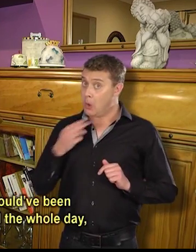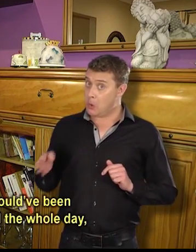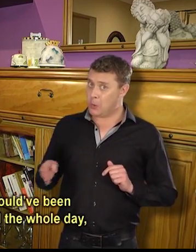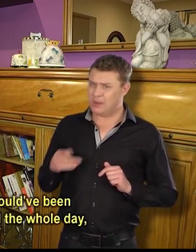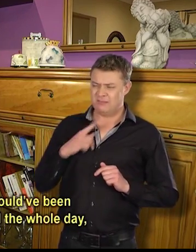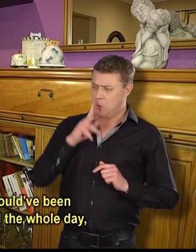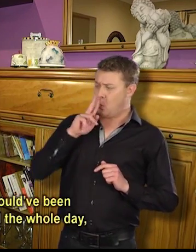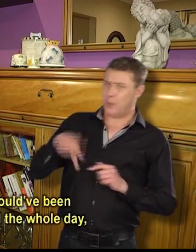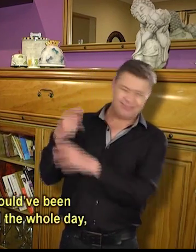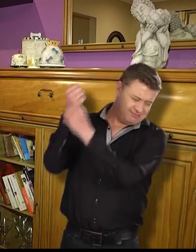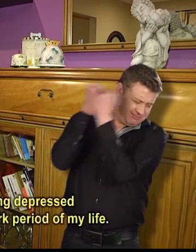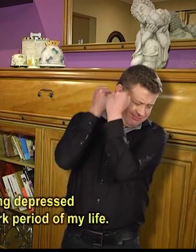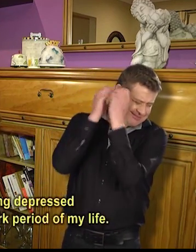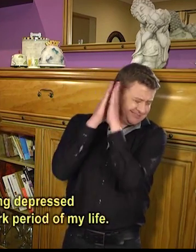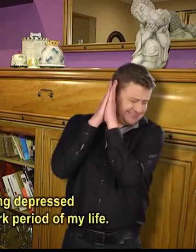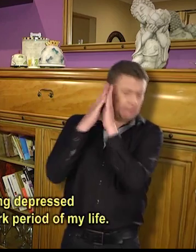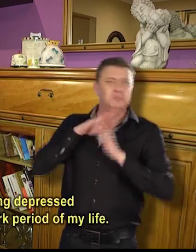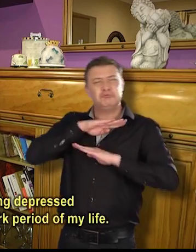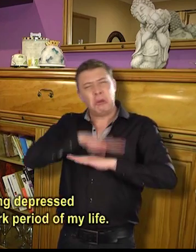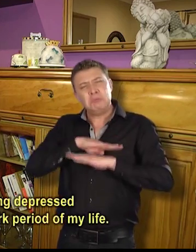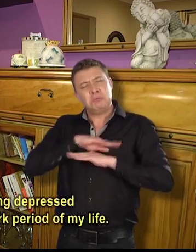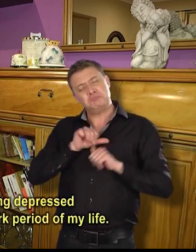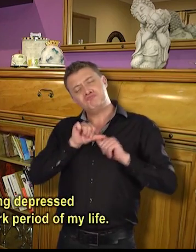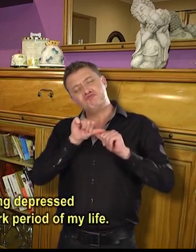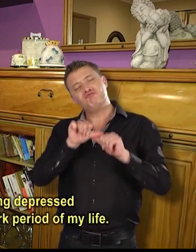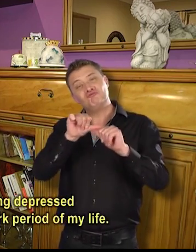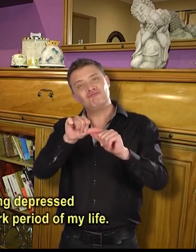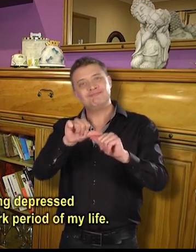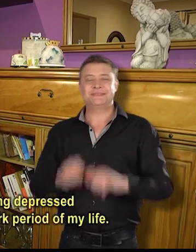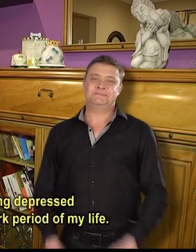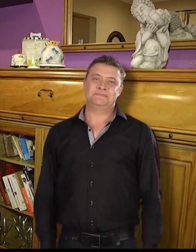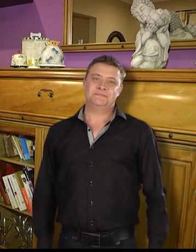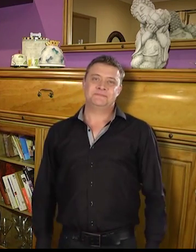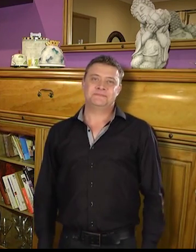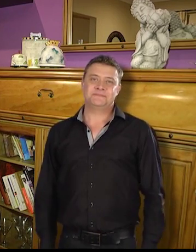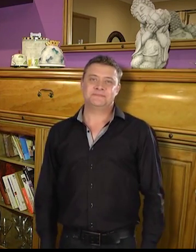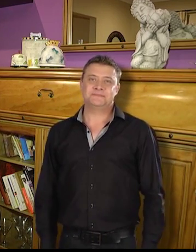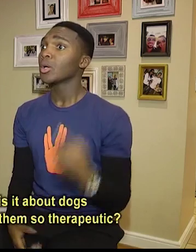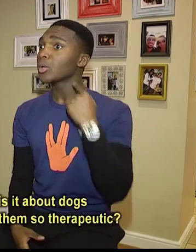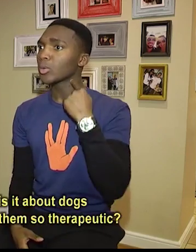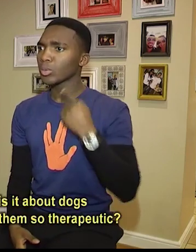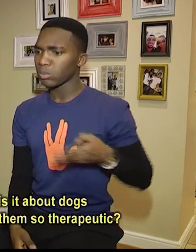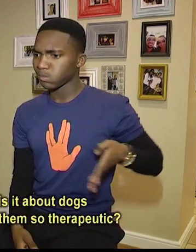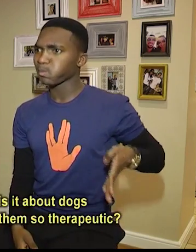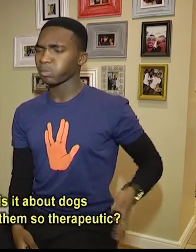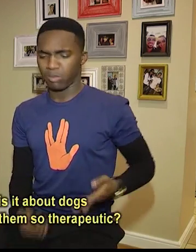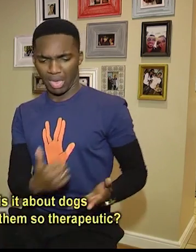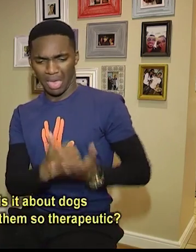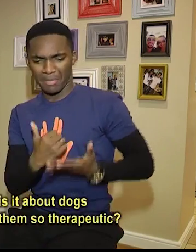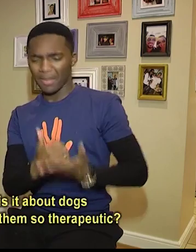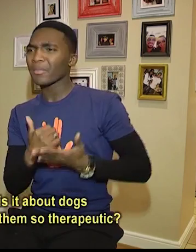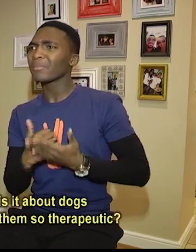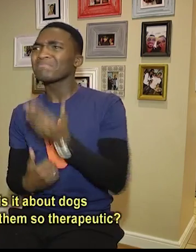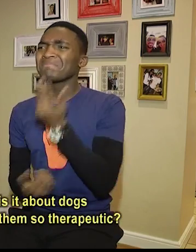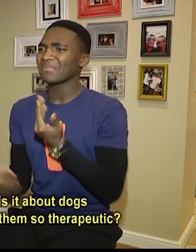sleeping in bed all day, being depressed and in my dark period of my life. What is it about dogs that